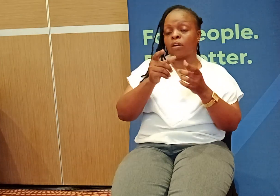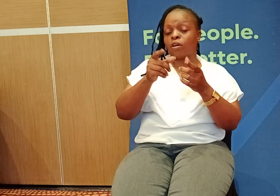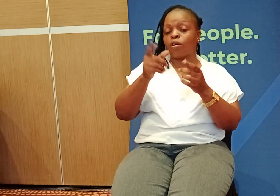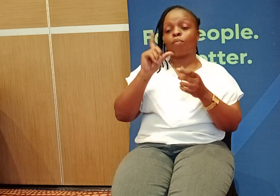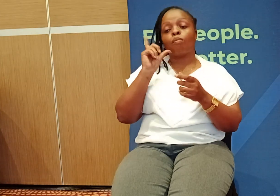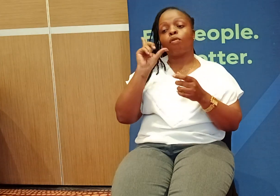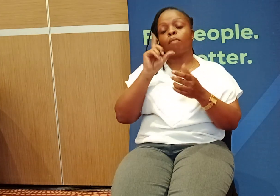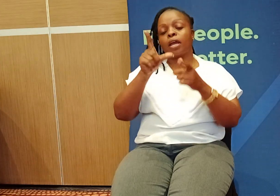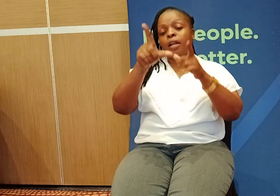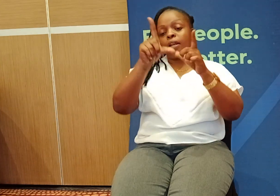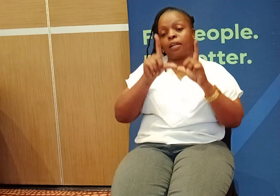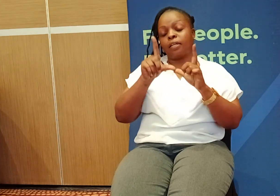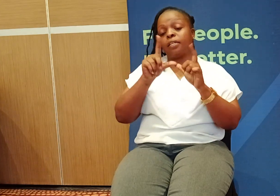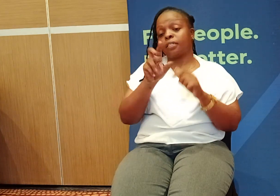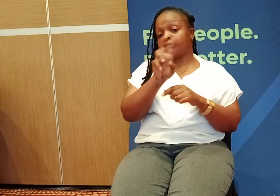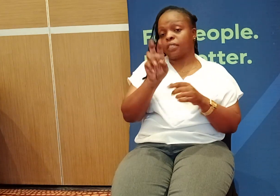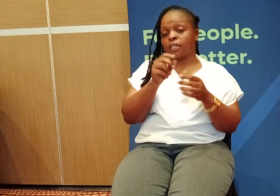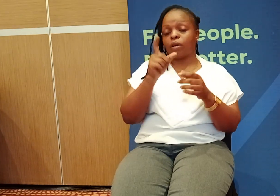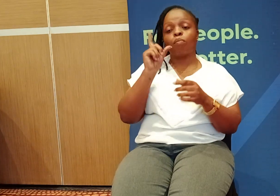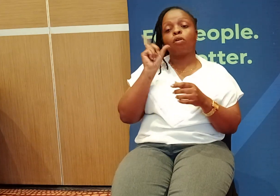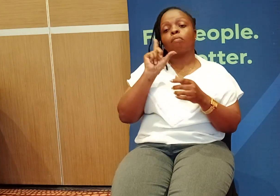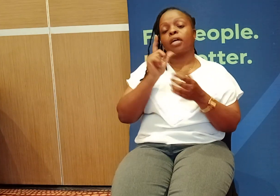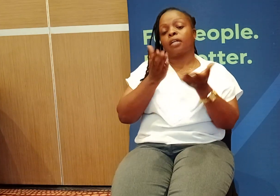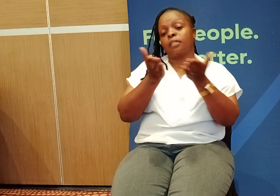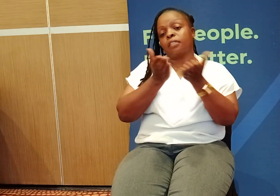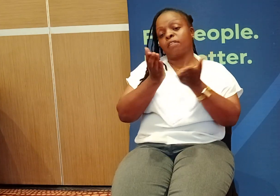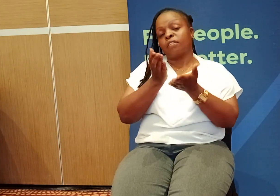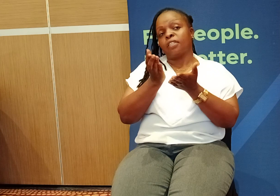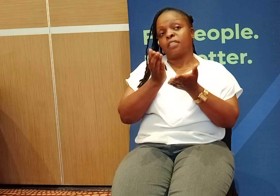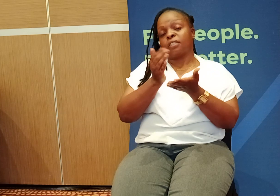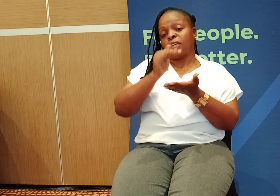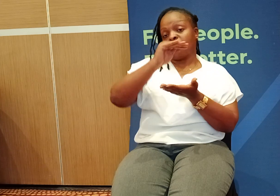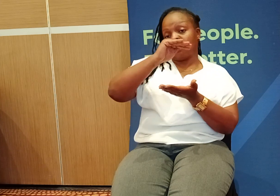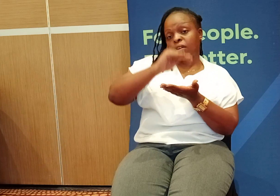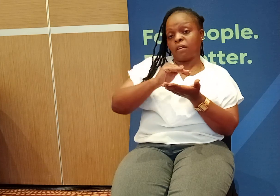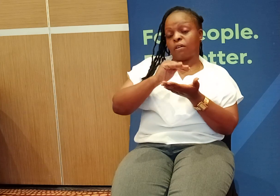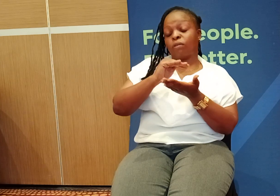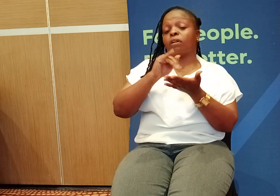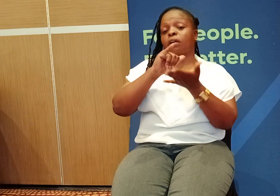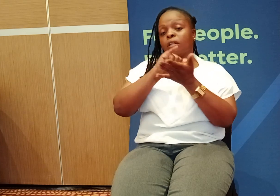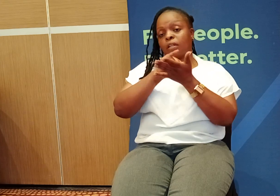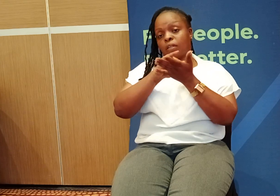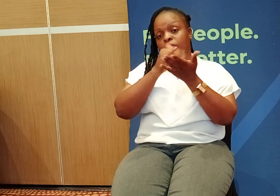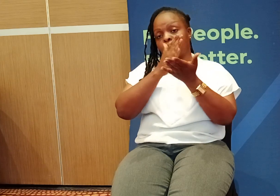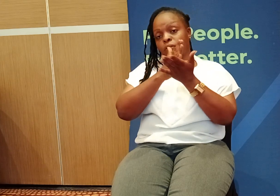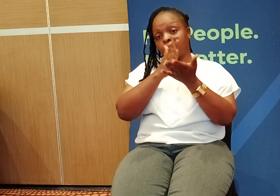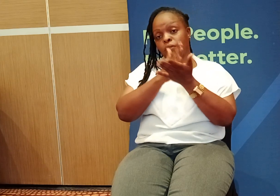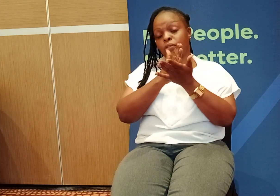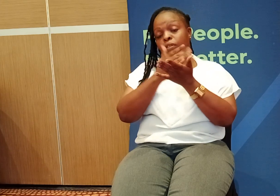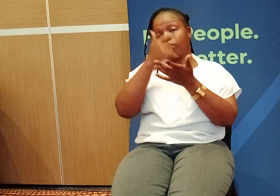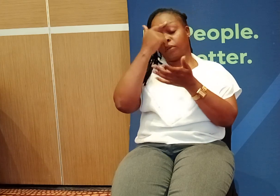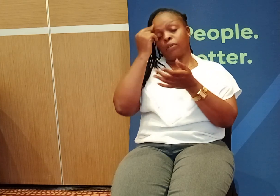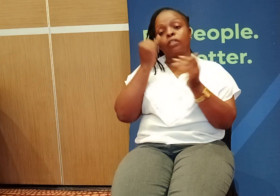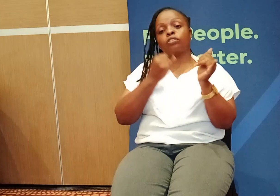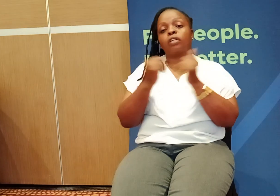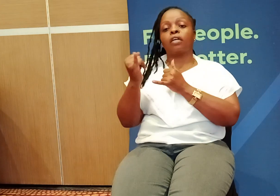see mobile service looks down. But that's actually because of introduction of charges and